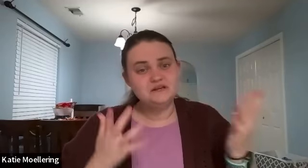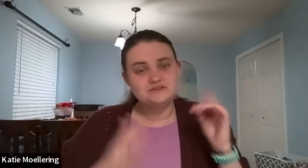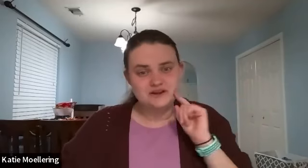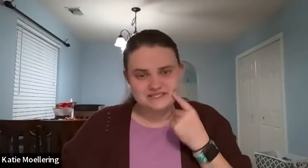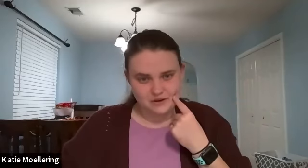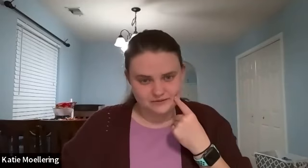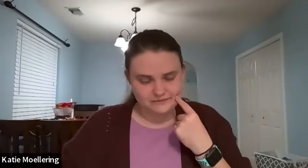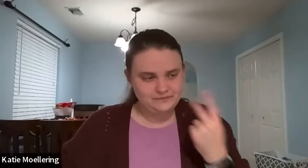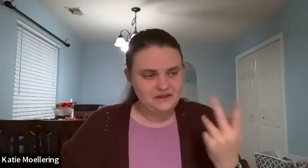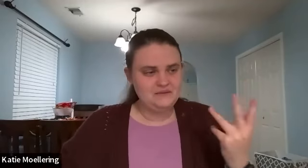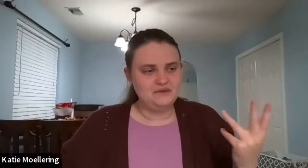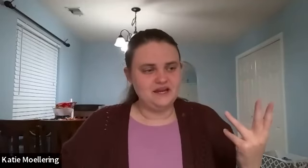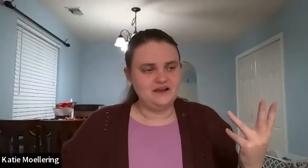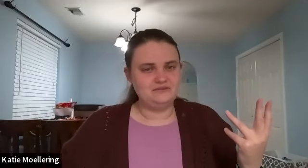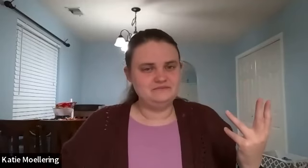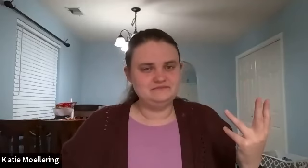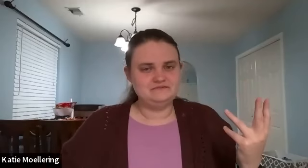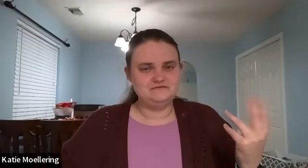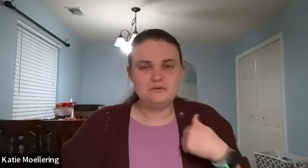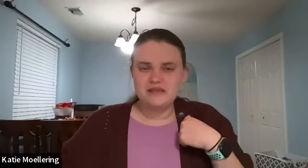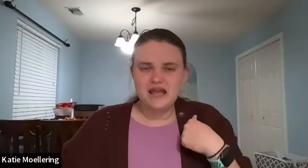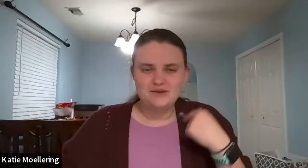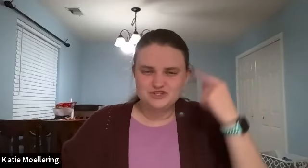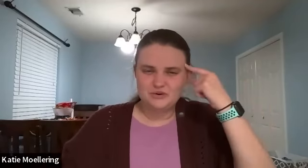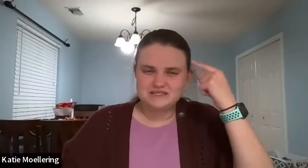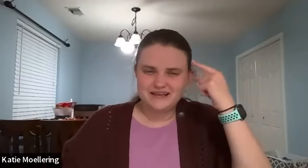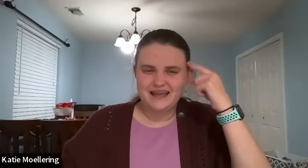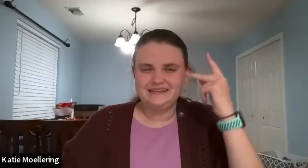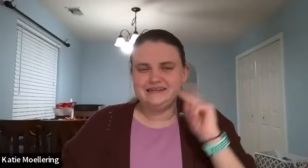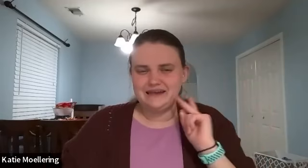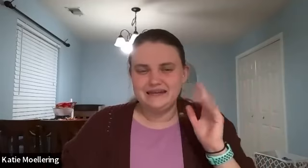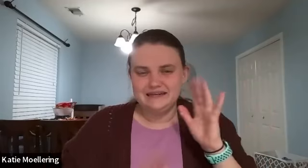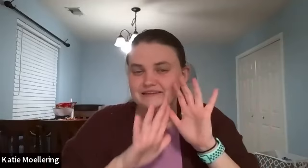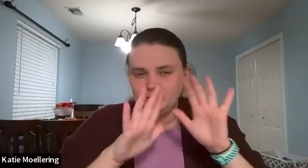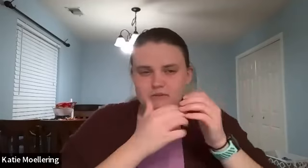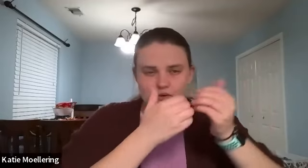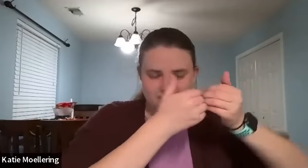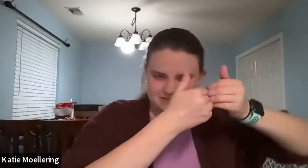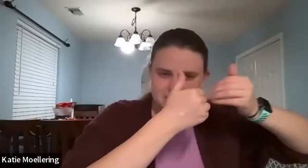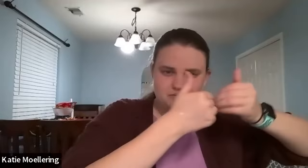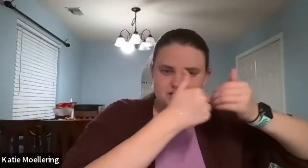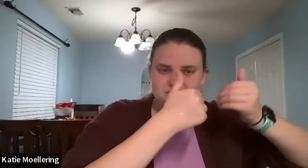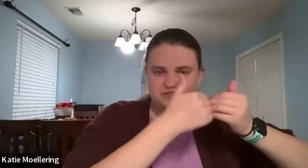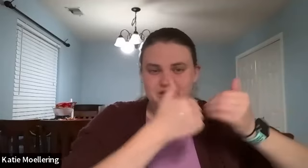pickles are sour, but for me, I'm just always like, I need a little bit more of a separation